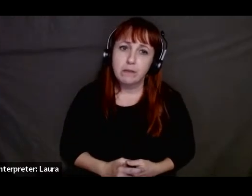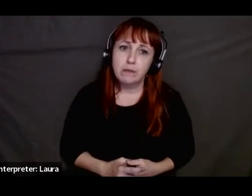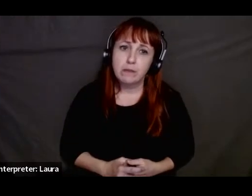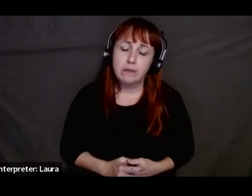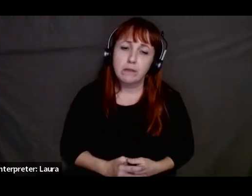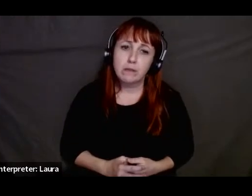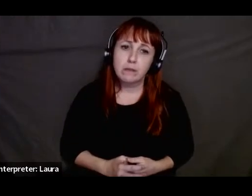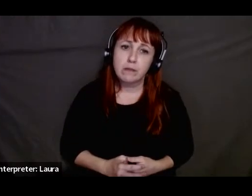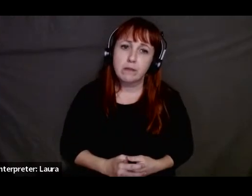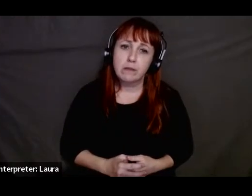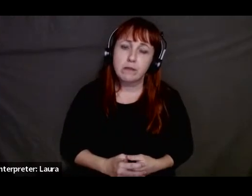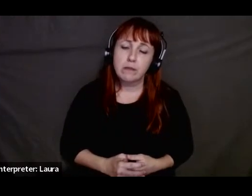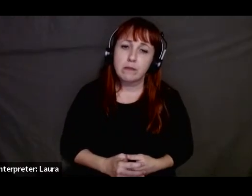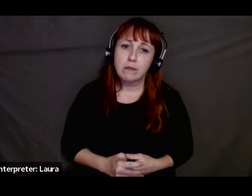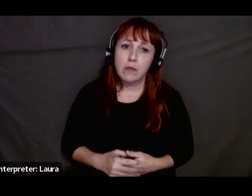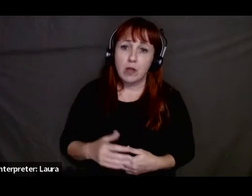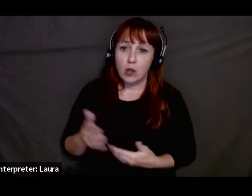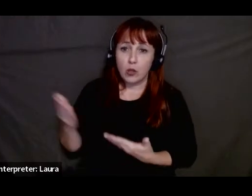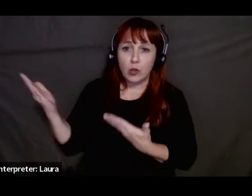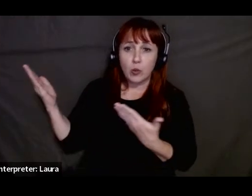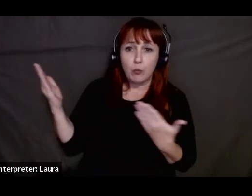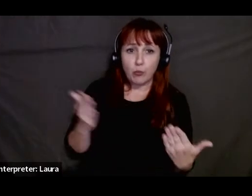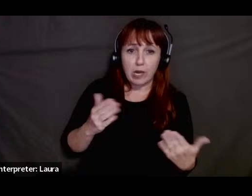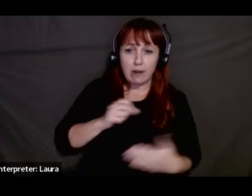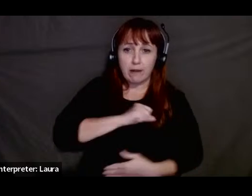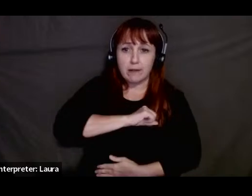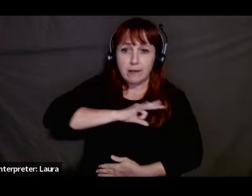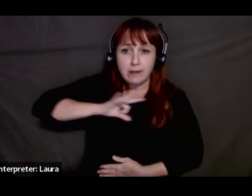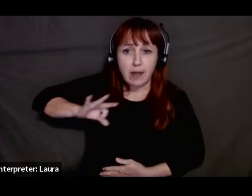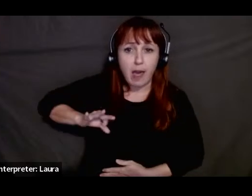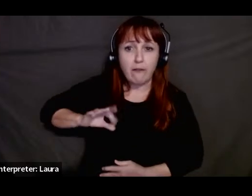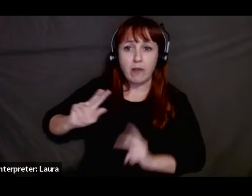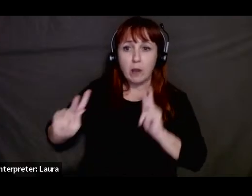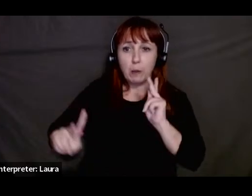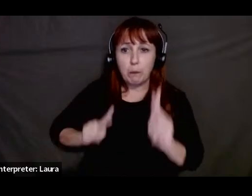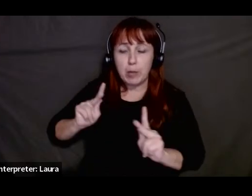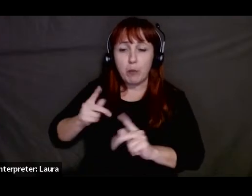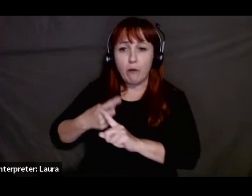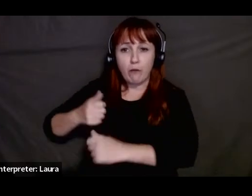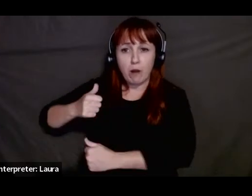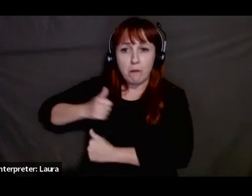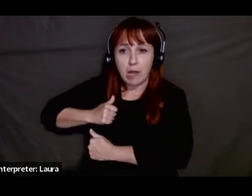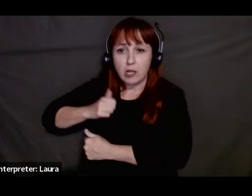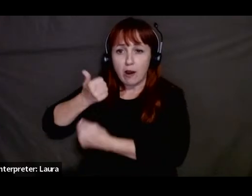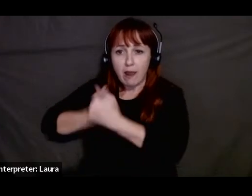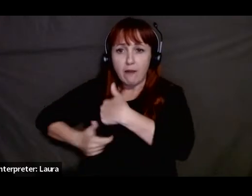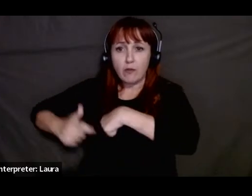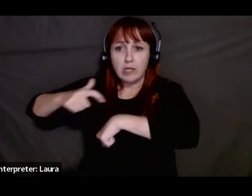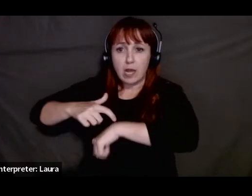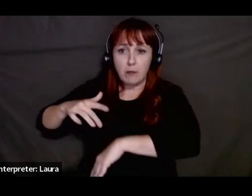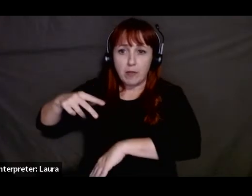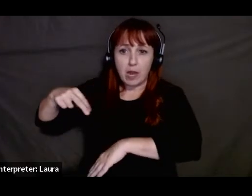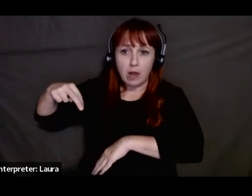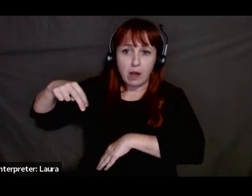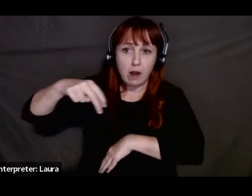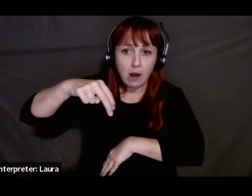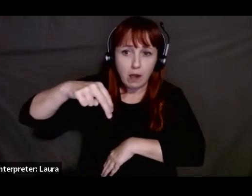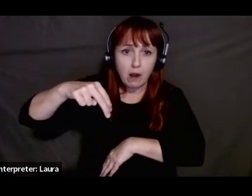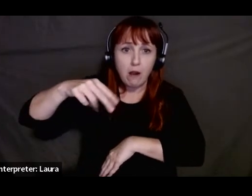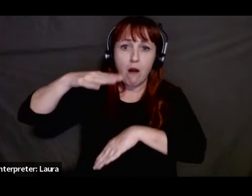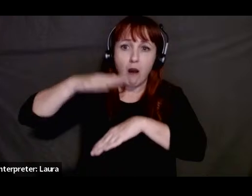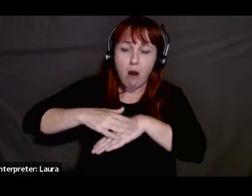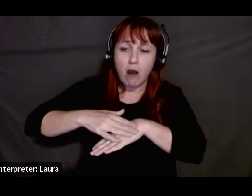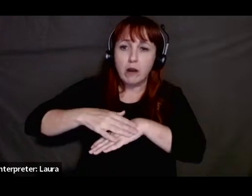Every time you bring forces and personnel on the lands of Pōhakuloa, you're leaving